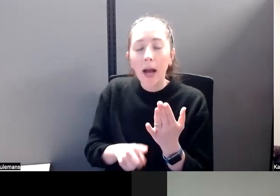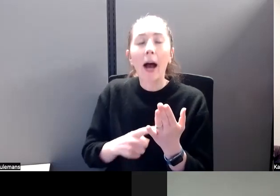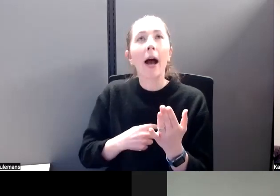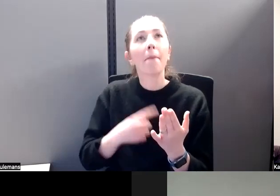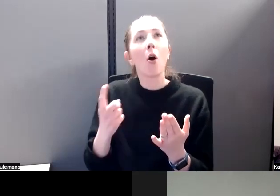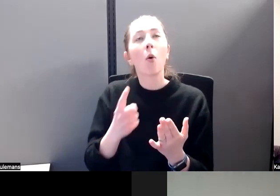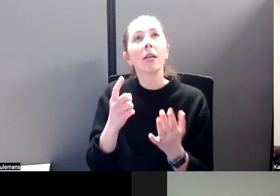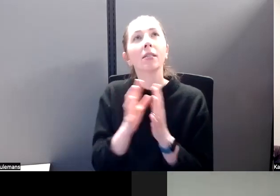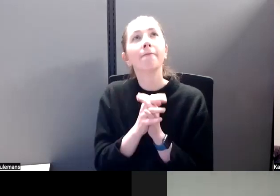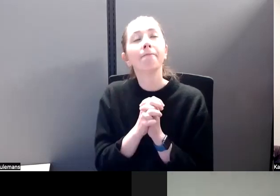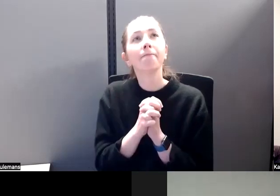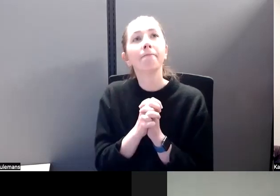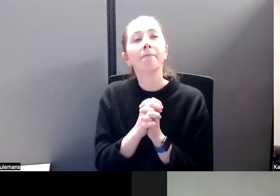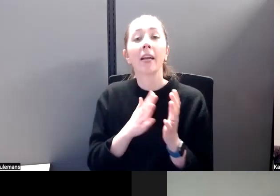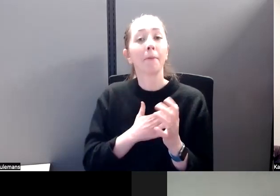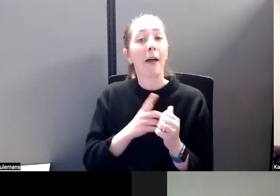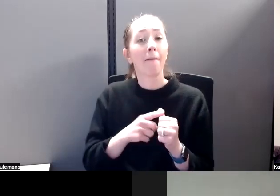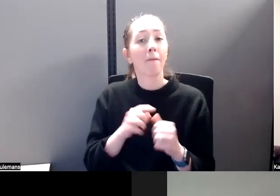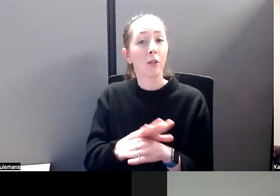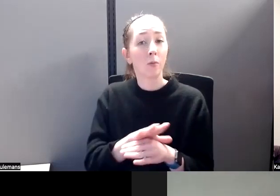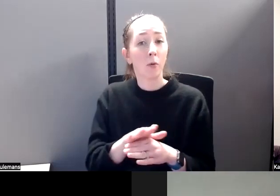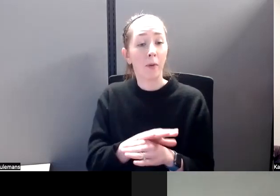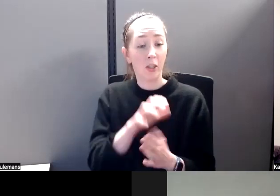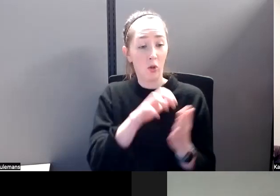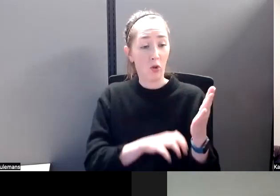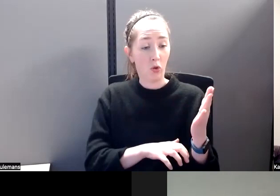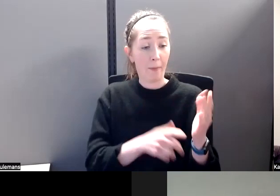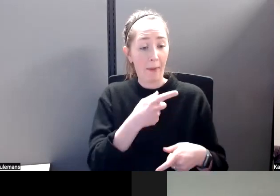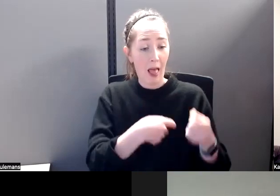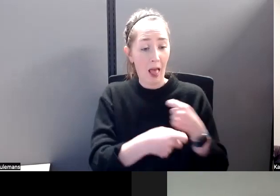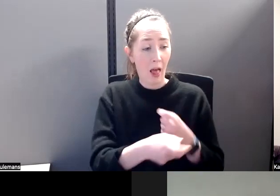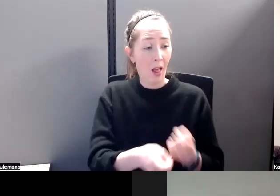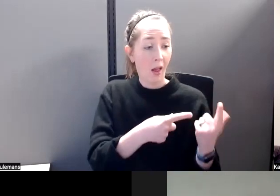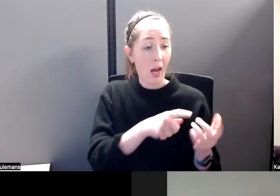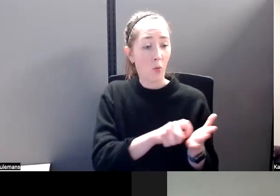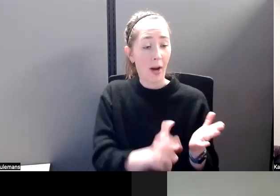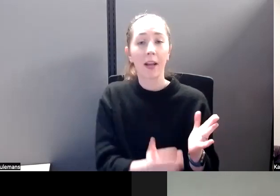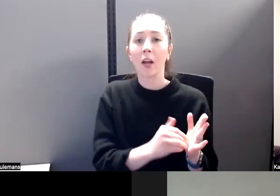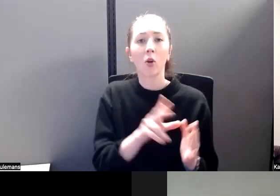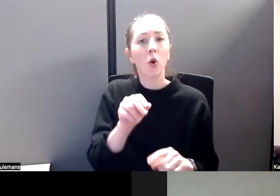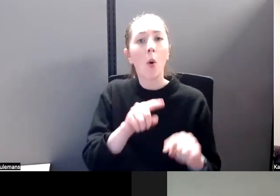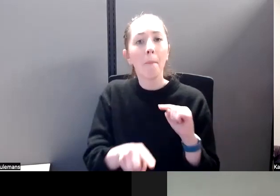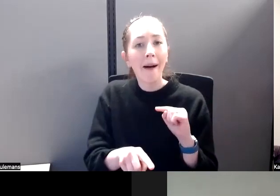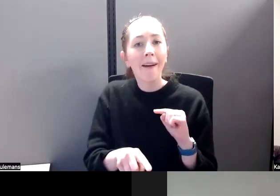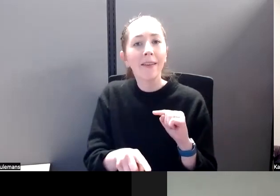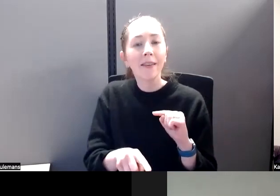always, look, it's my first movie. So am I going to rewrite a script? Absolutely not. Also the writer gave me a good script, but,